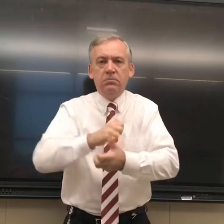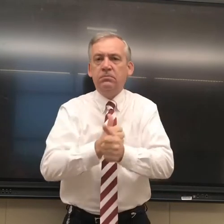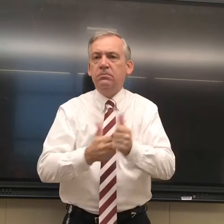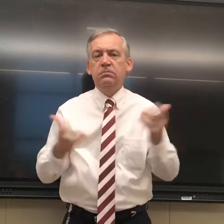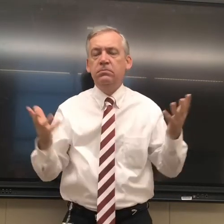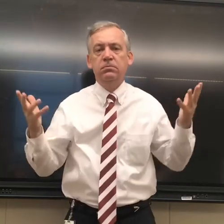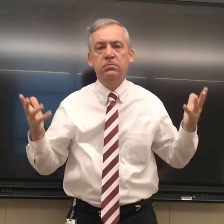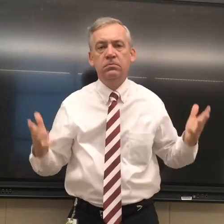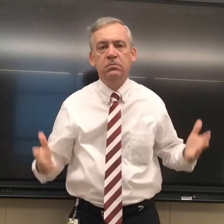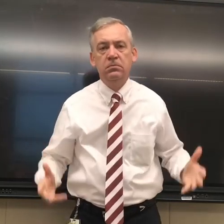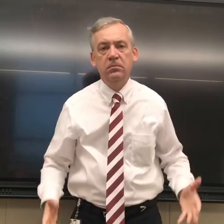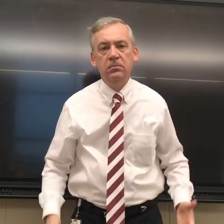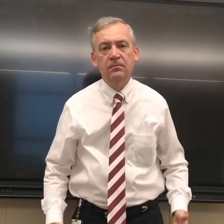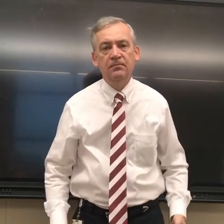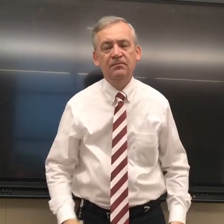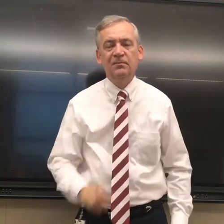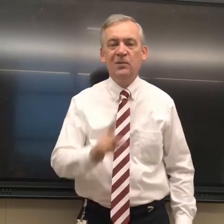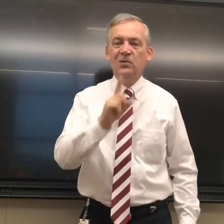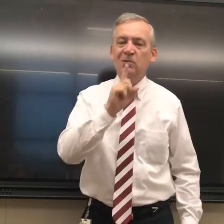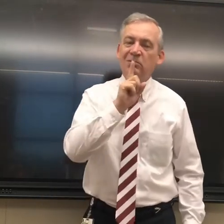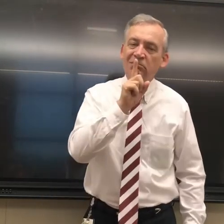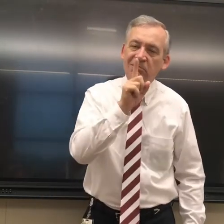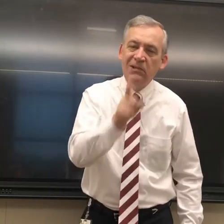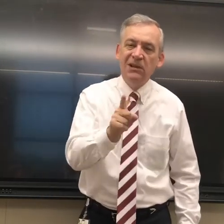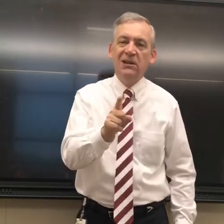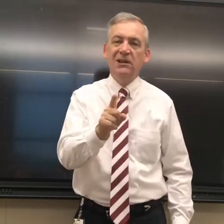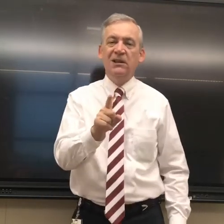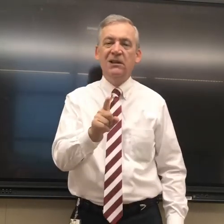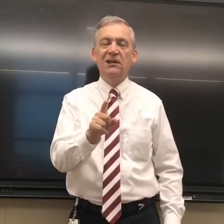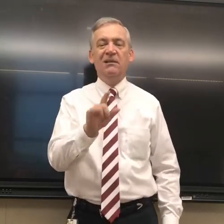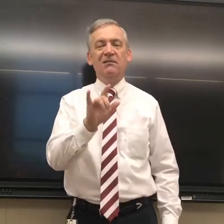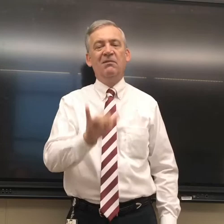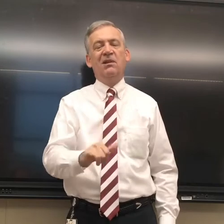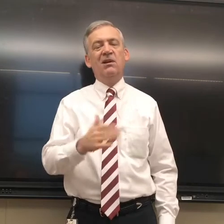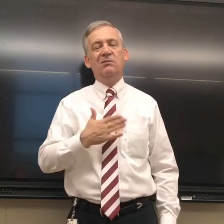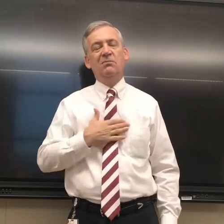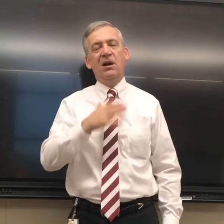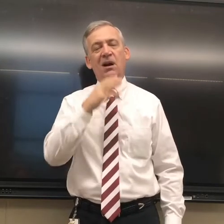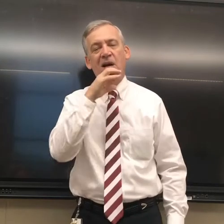In the multicolored skein of 14 going on 15.